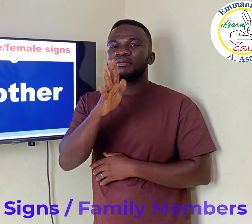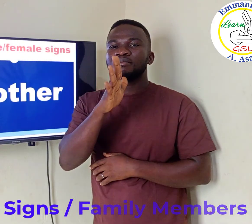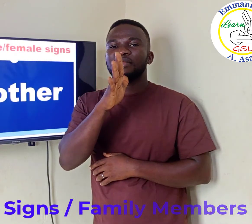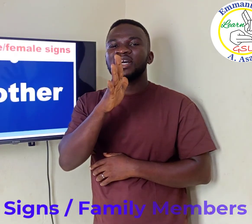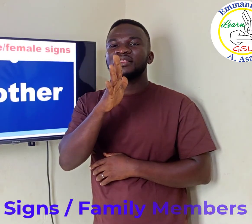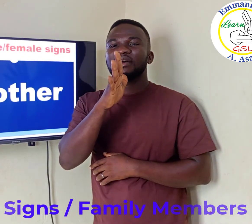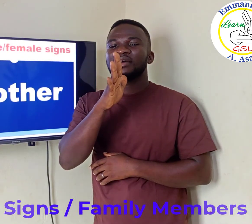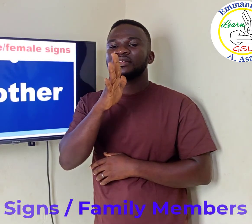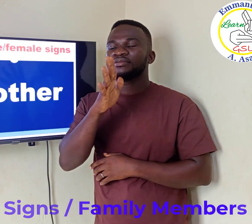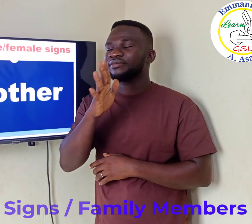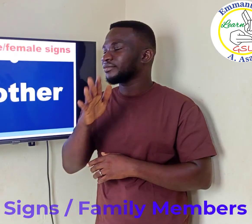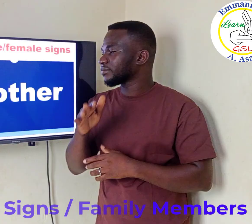mother.